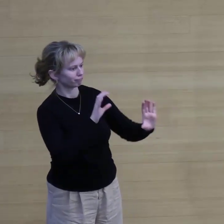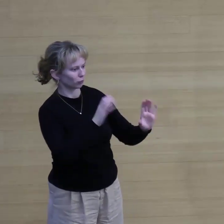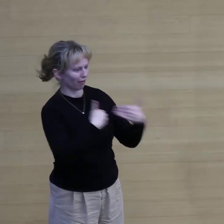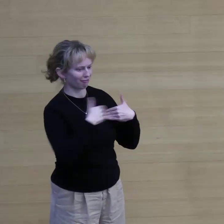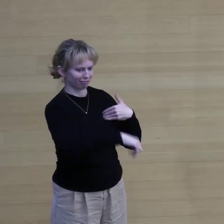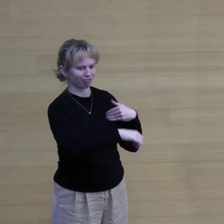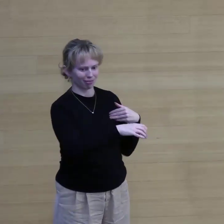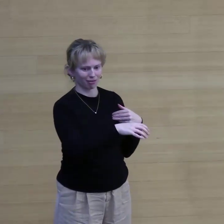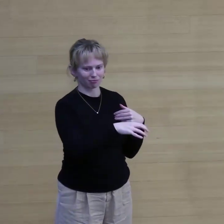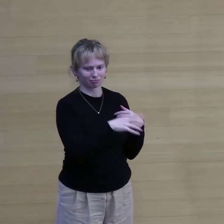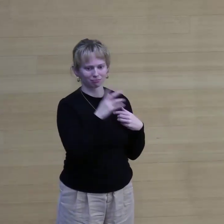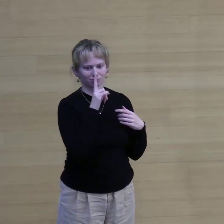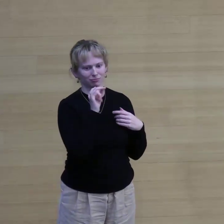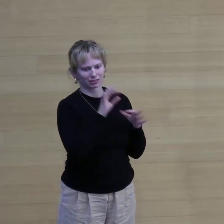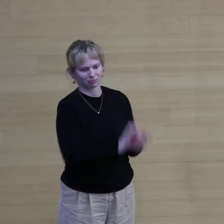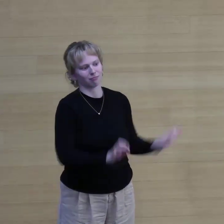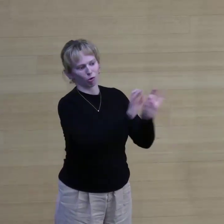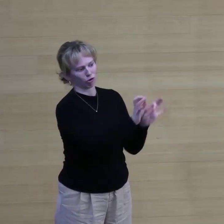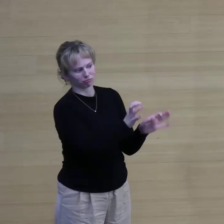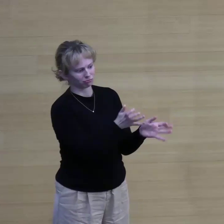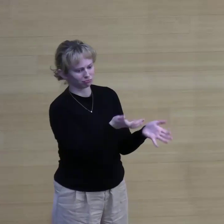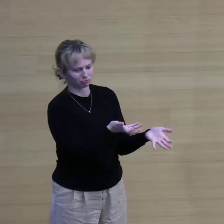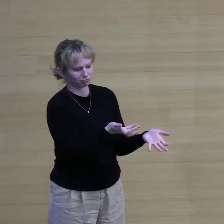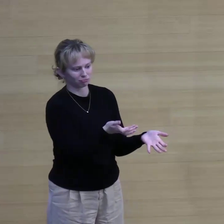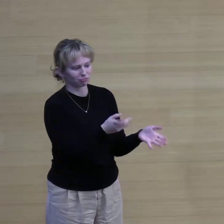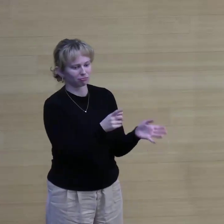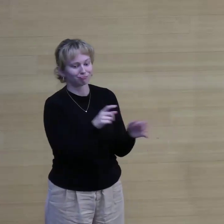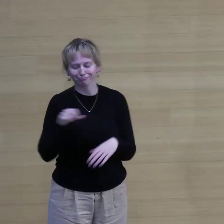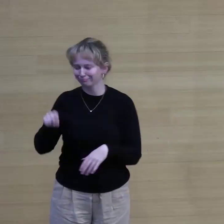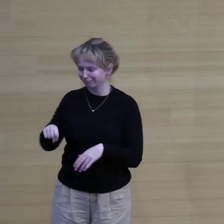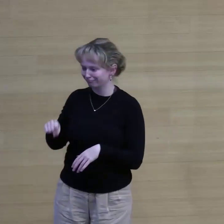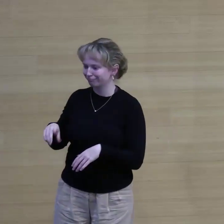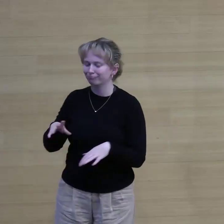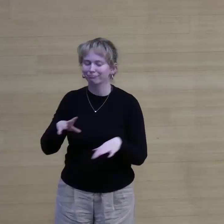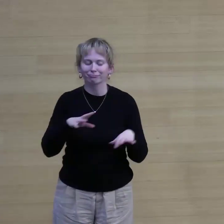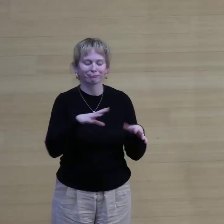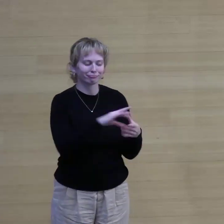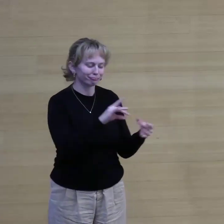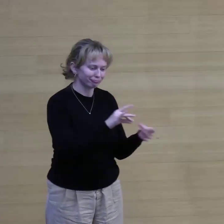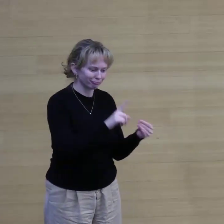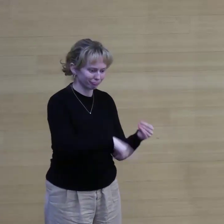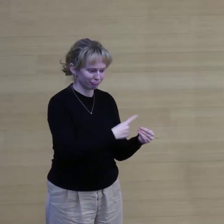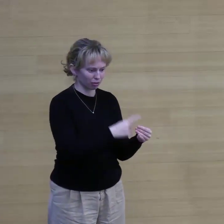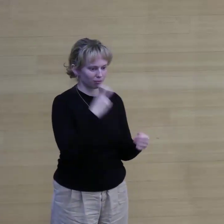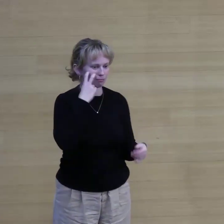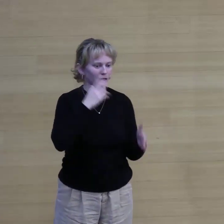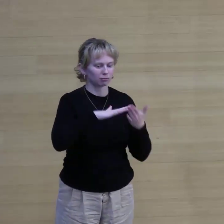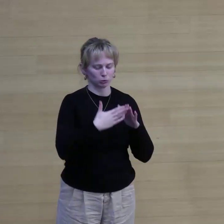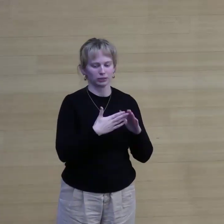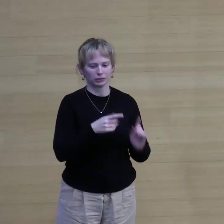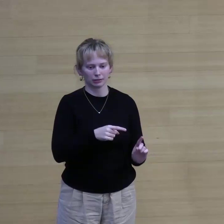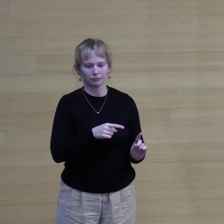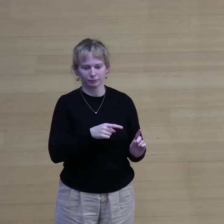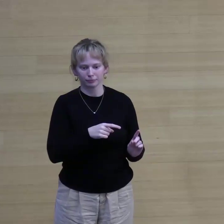be had, I think is really critical. You also talked about like the blind community